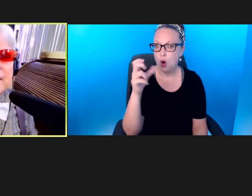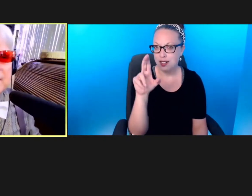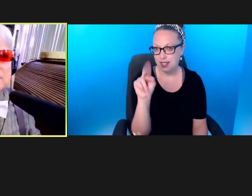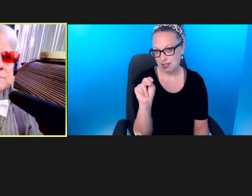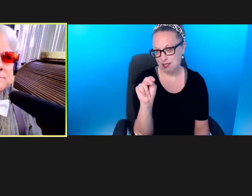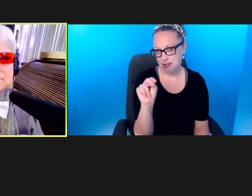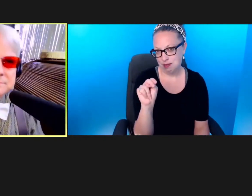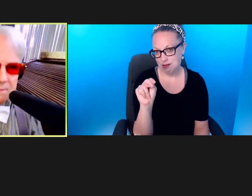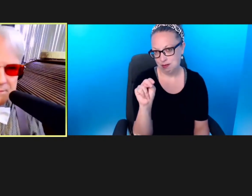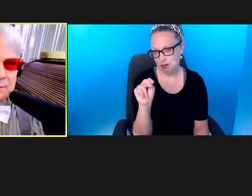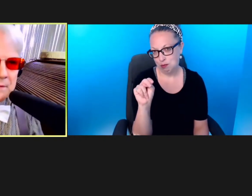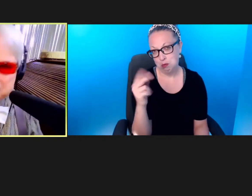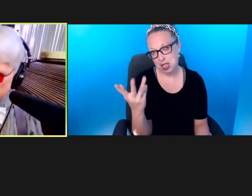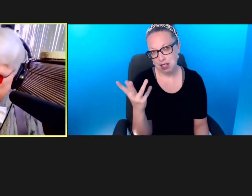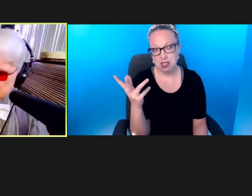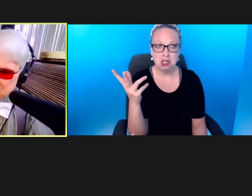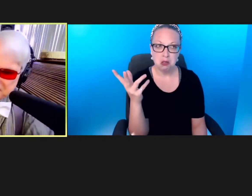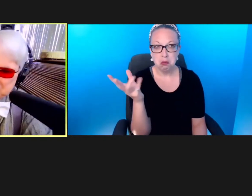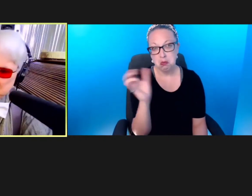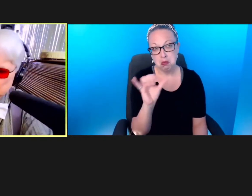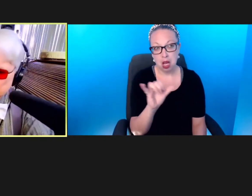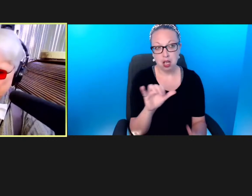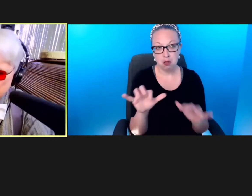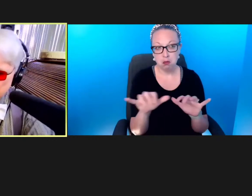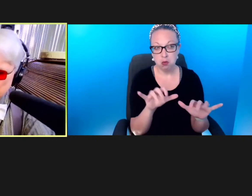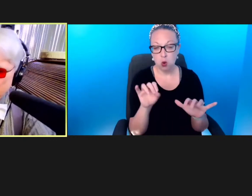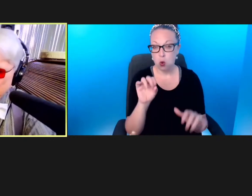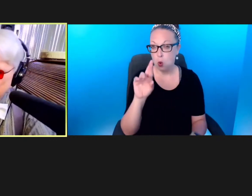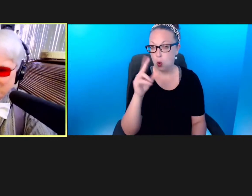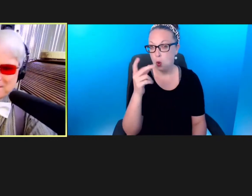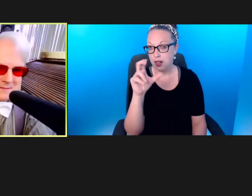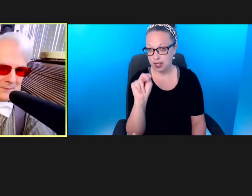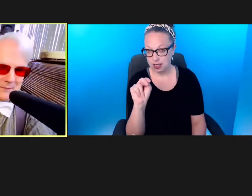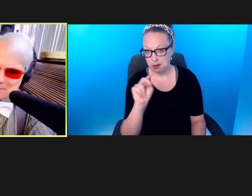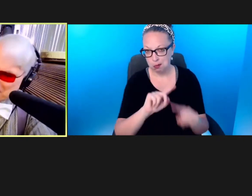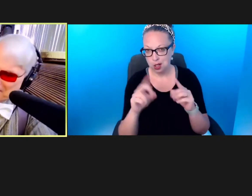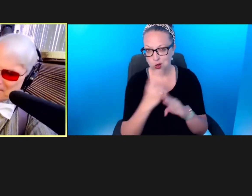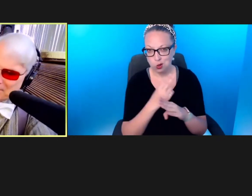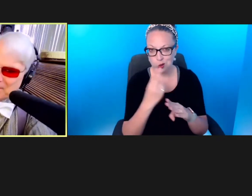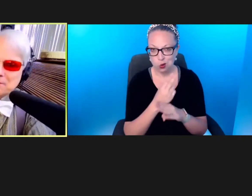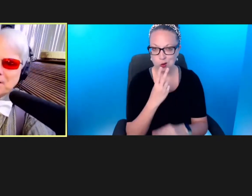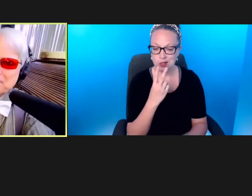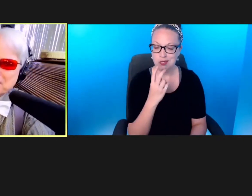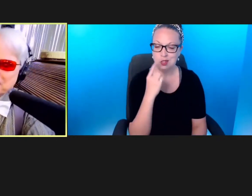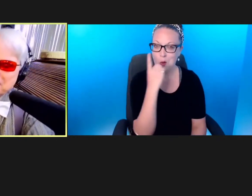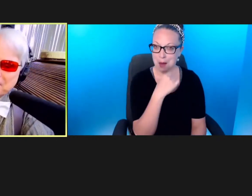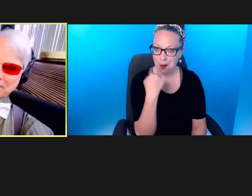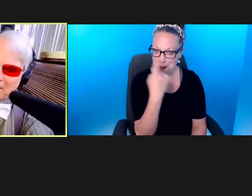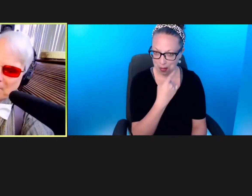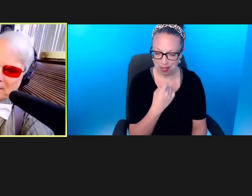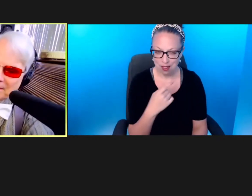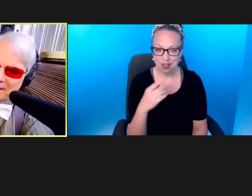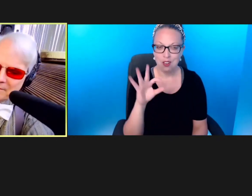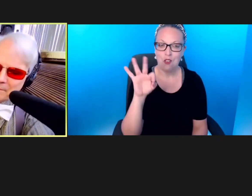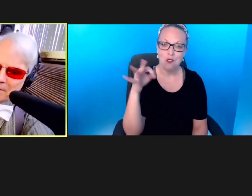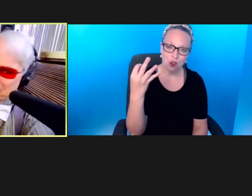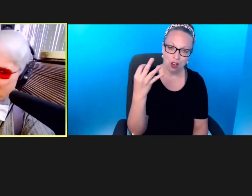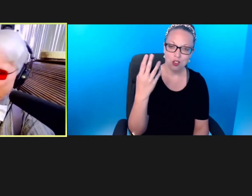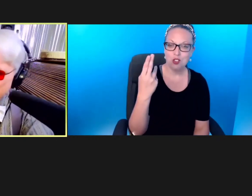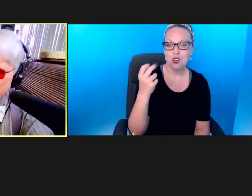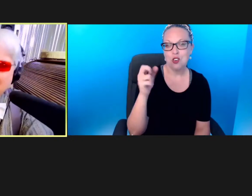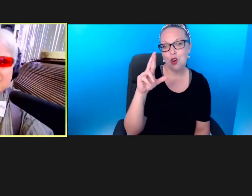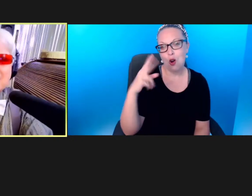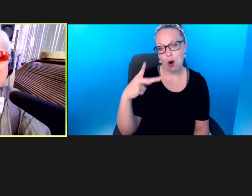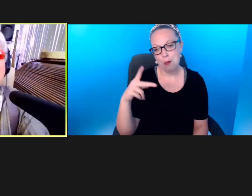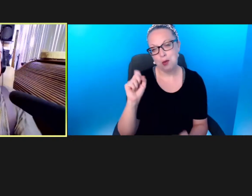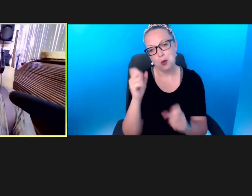quite like an organ, I guess, that you play with your mouth, I suppose. The French harp, you can figure out why that would be called